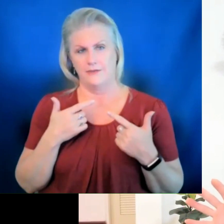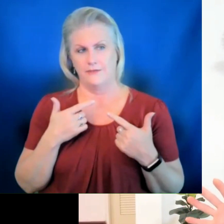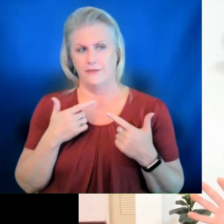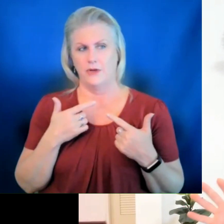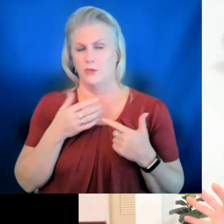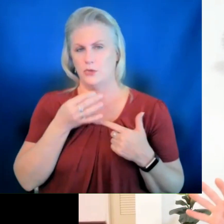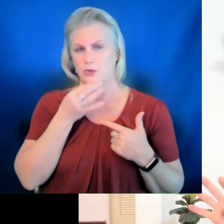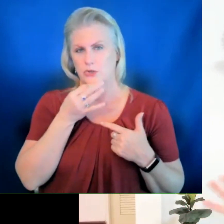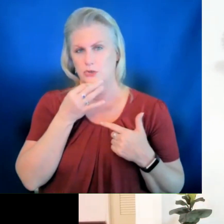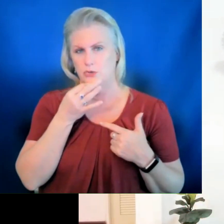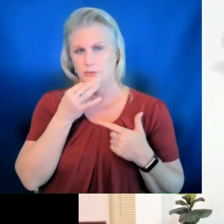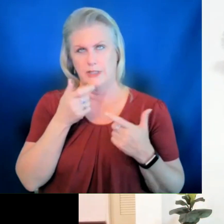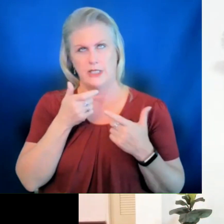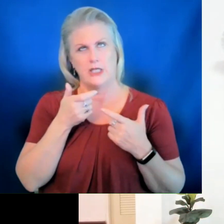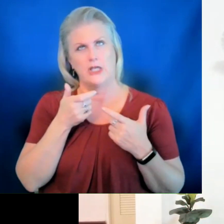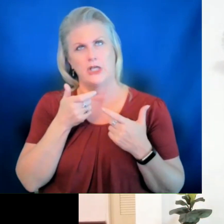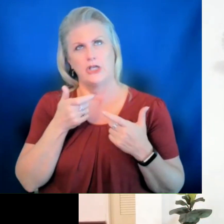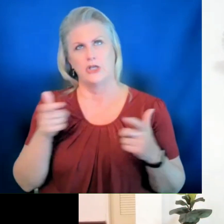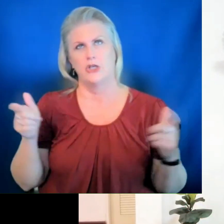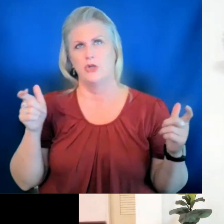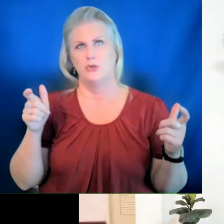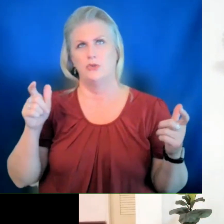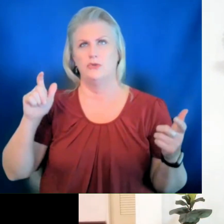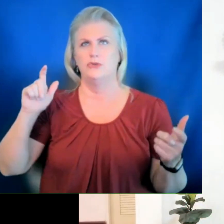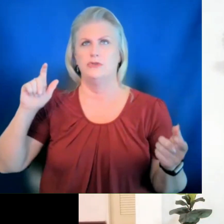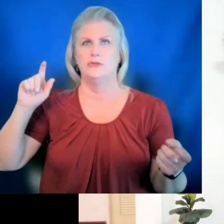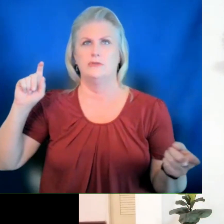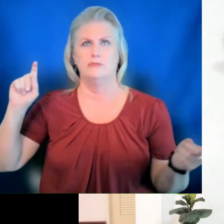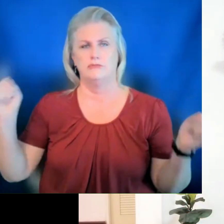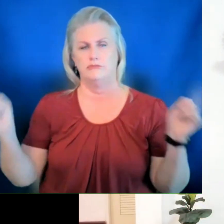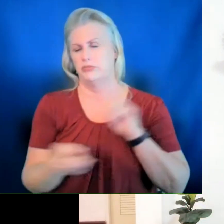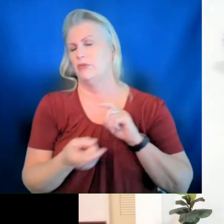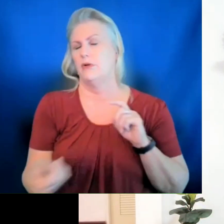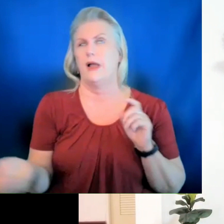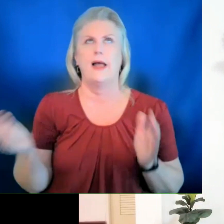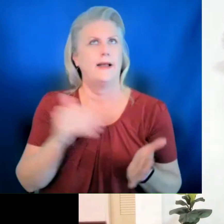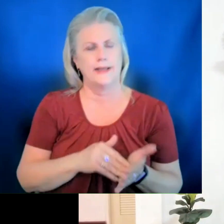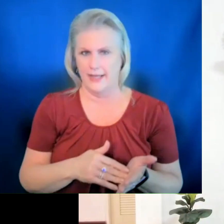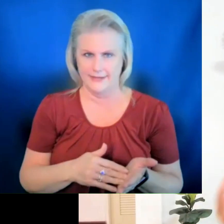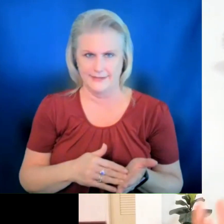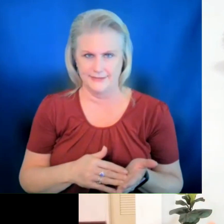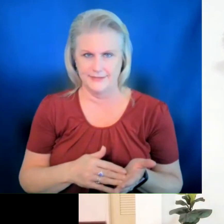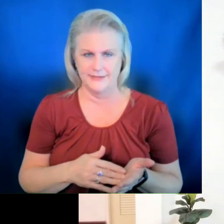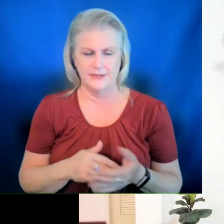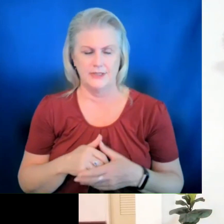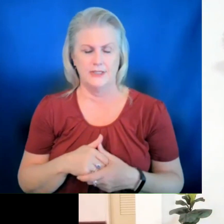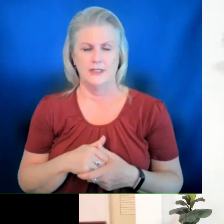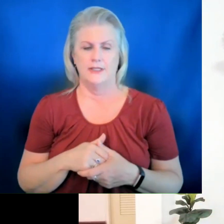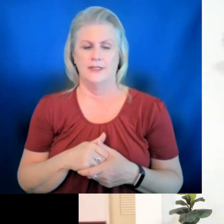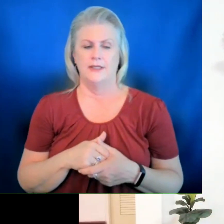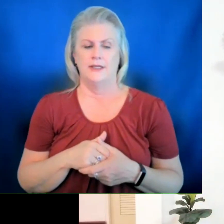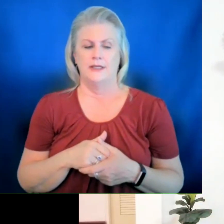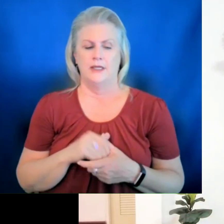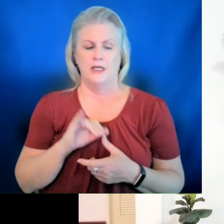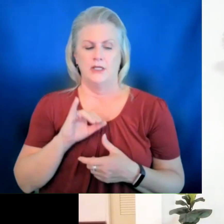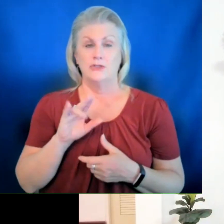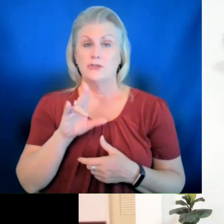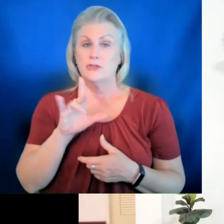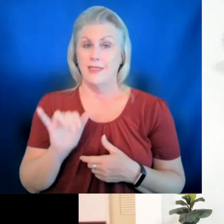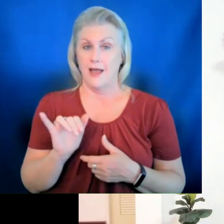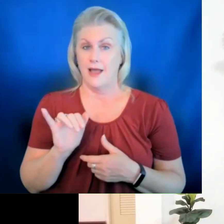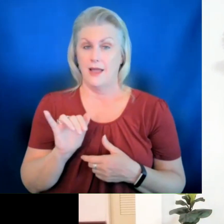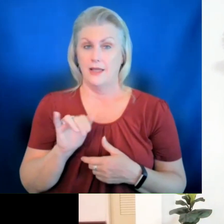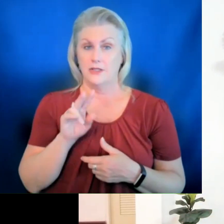life was about to take a huge shift, like a 180-degree shift,